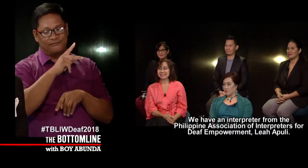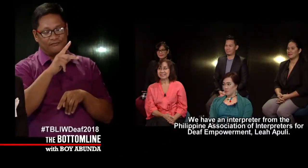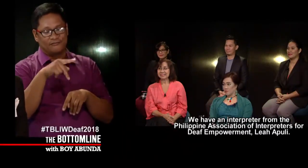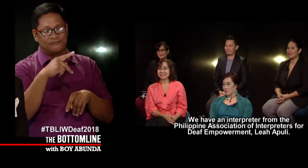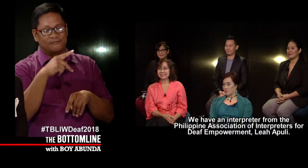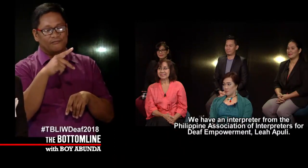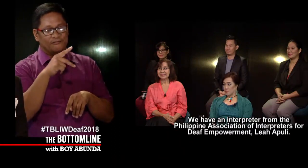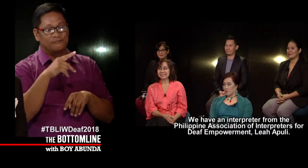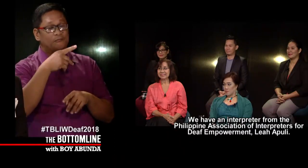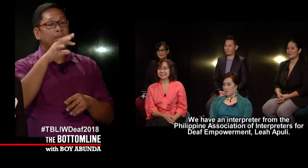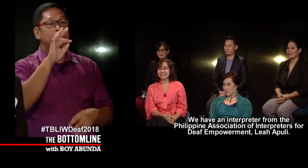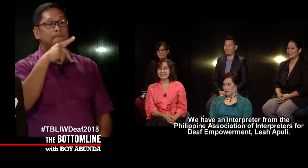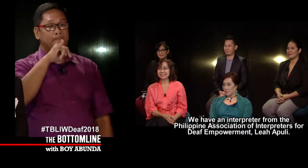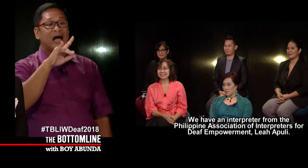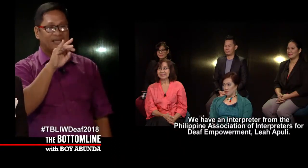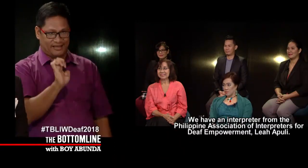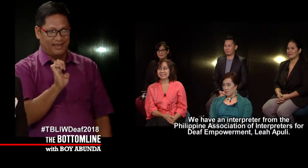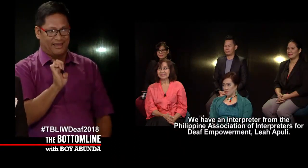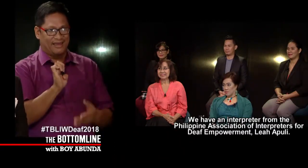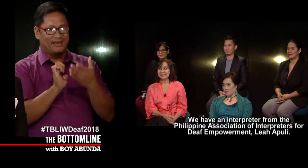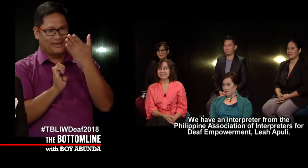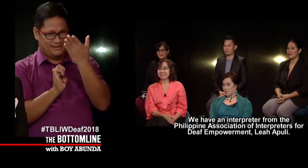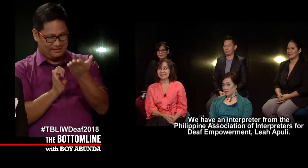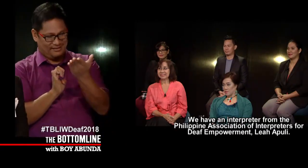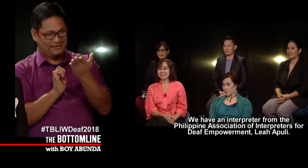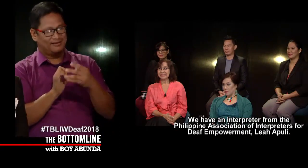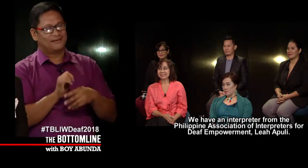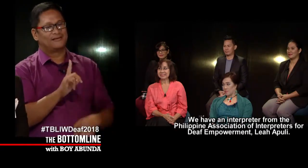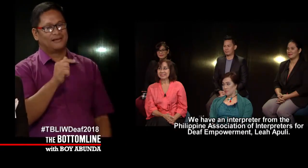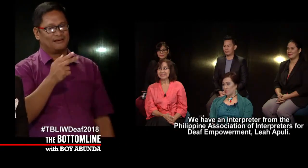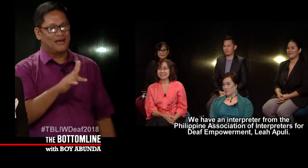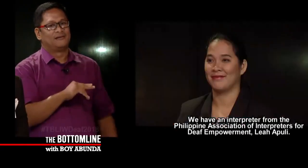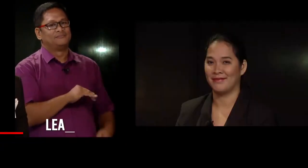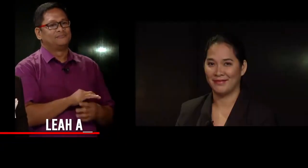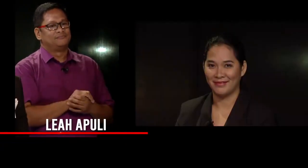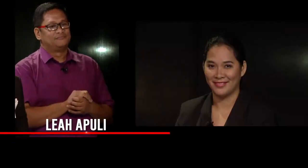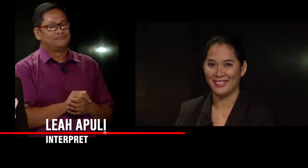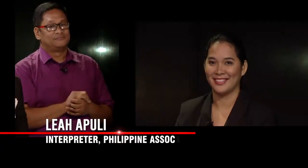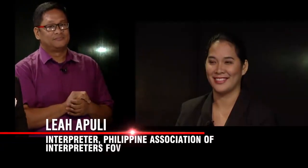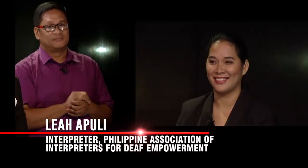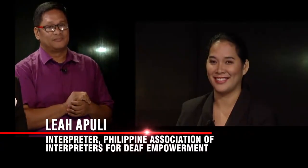of Interpreters for Deaf Empowerment, Leia Apuli.